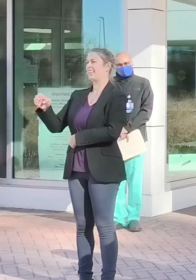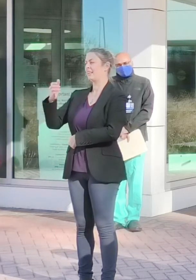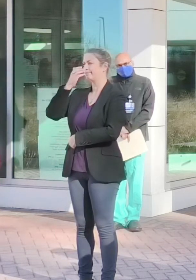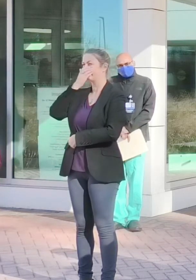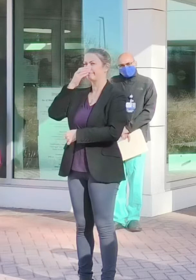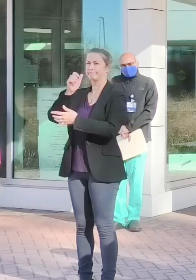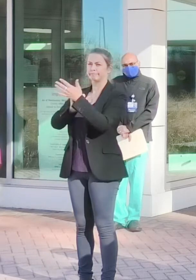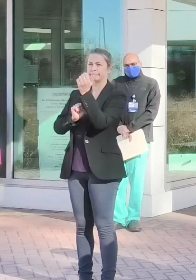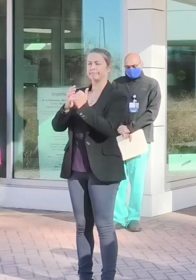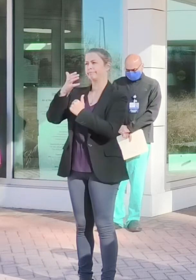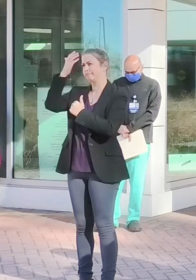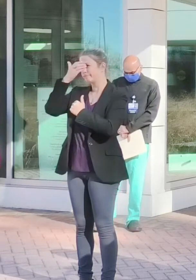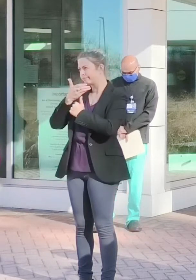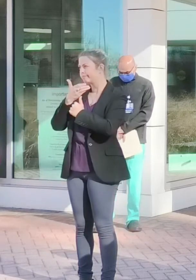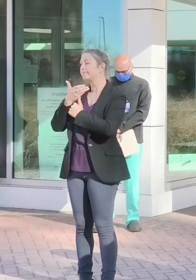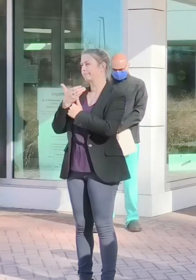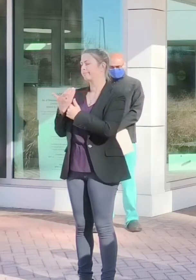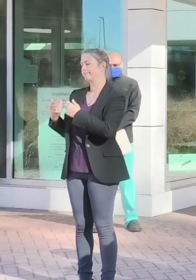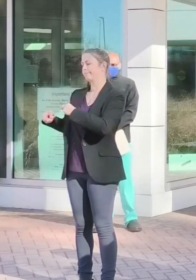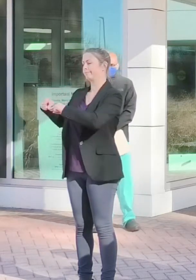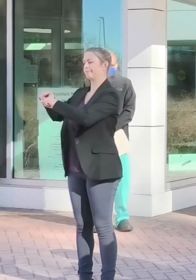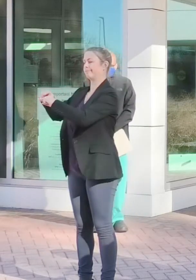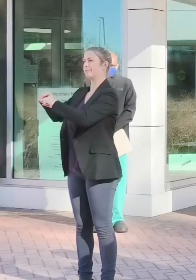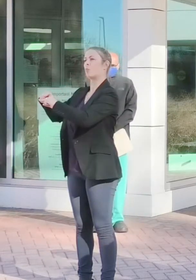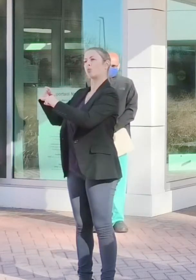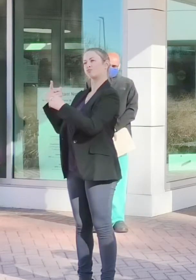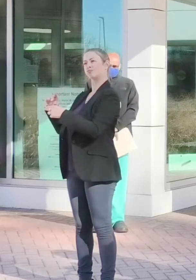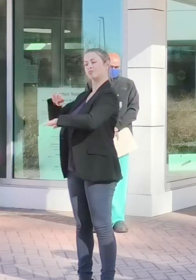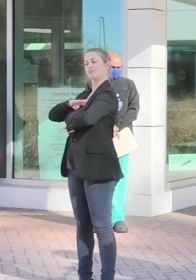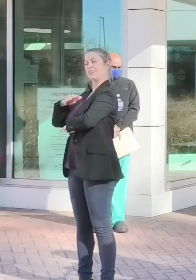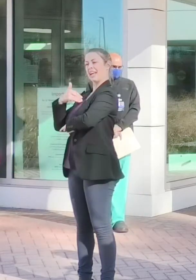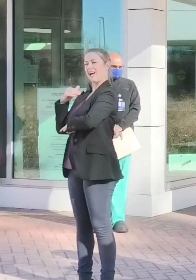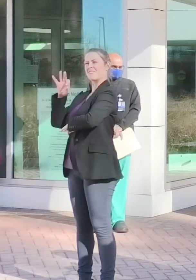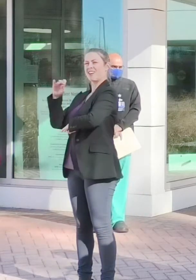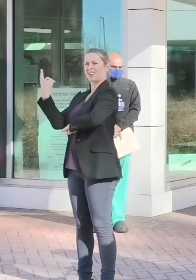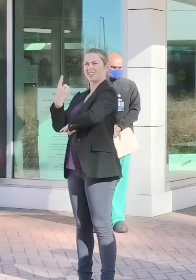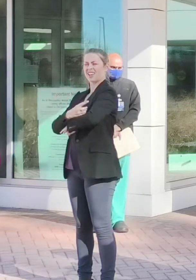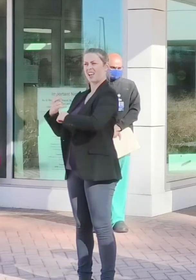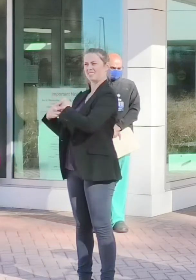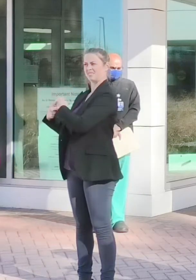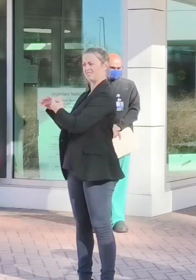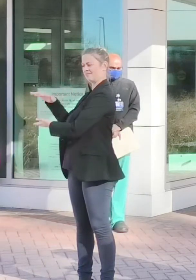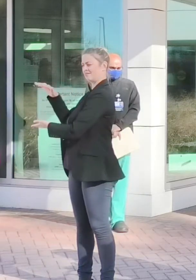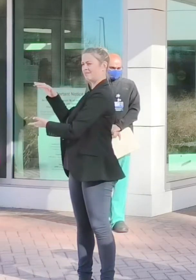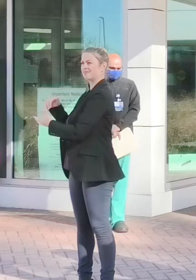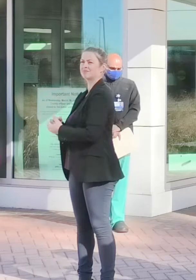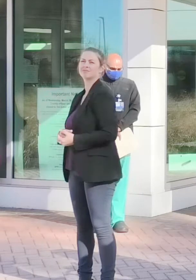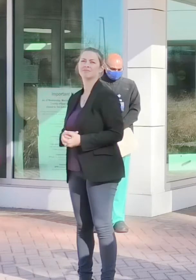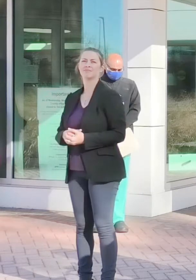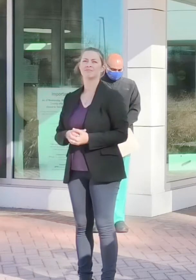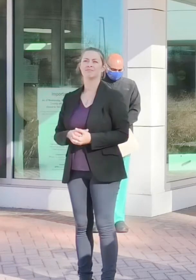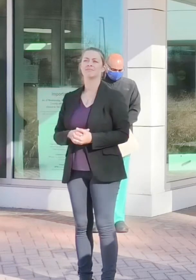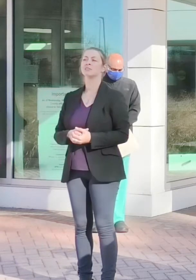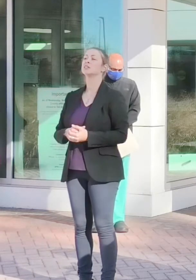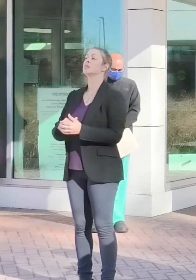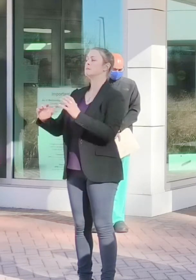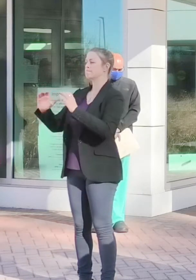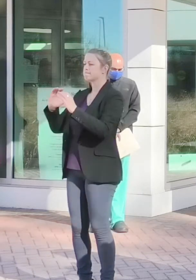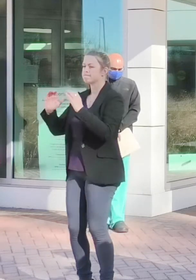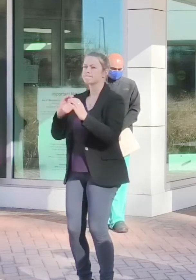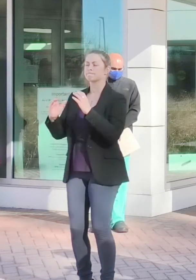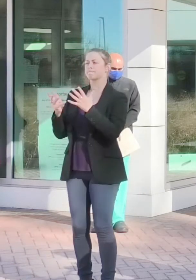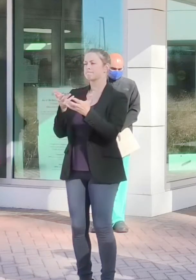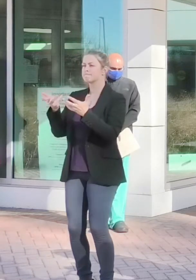stockpile and currently meet the 90-day stock model. Through constant communication and partnership with